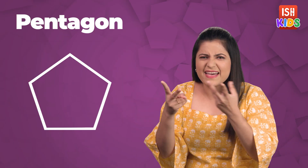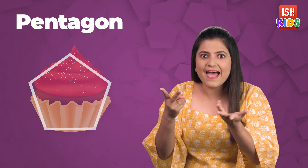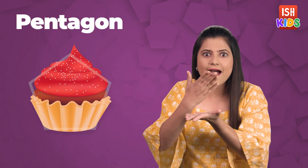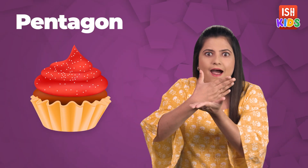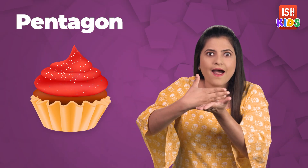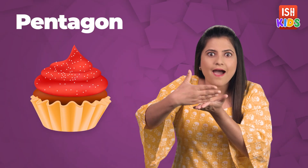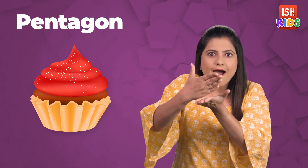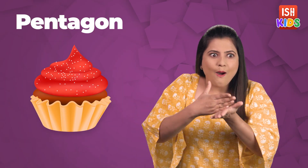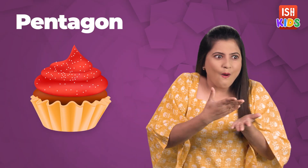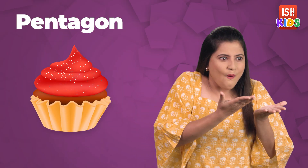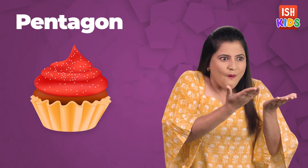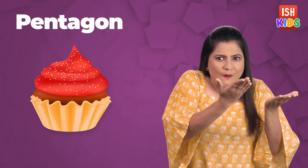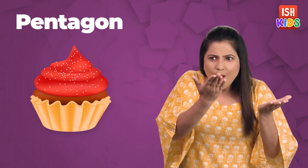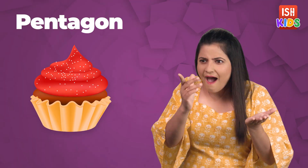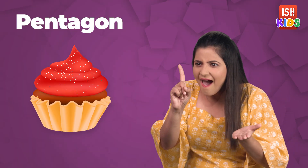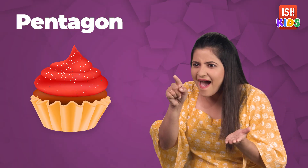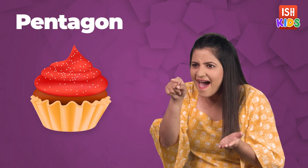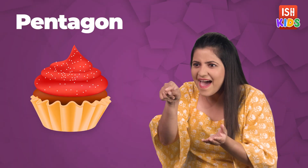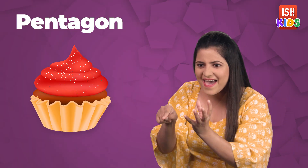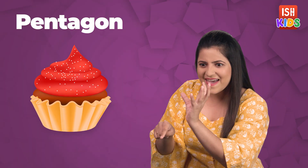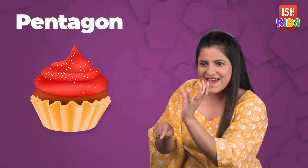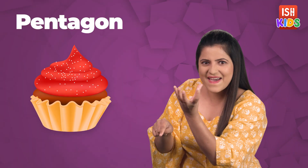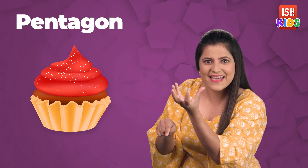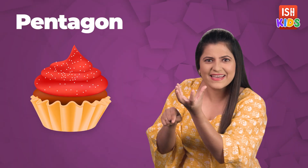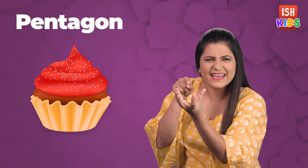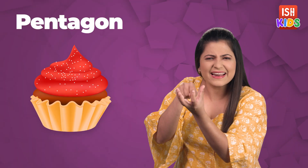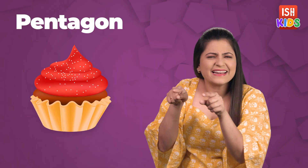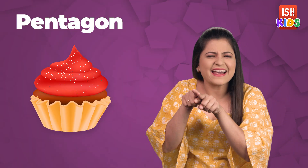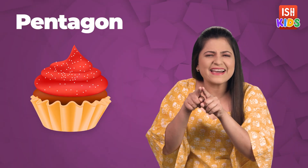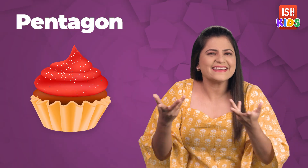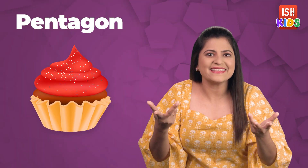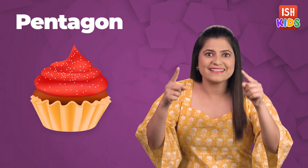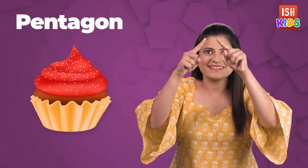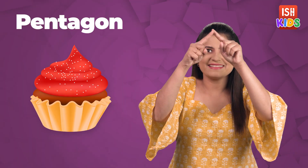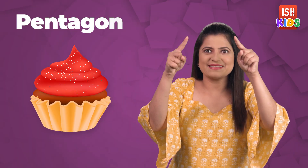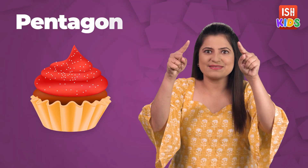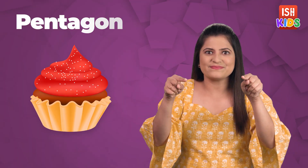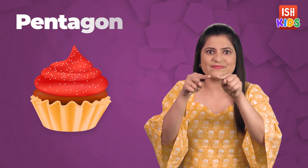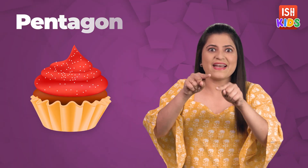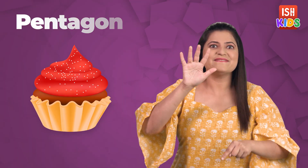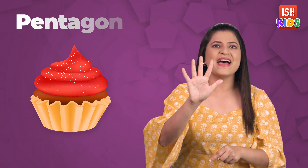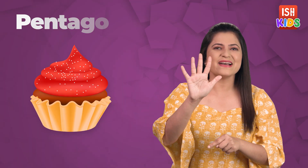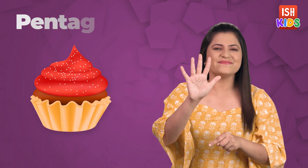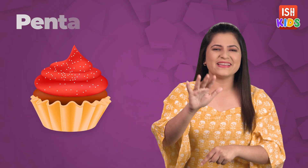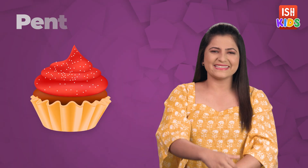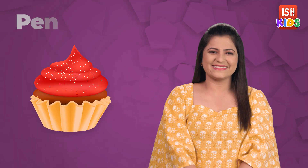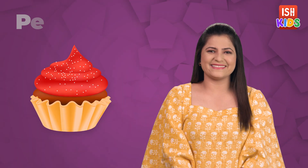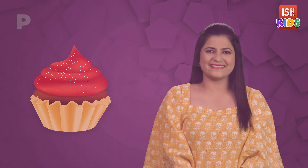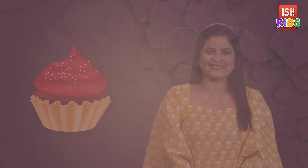different cakes. One of which is a cupcake and it is in the pentagon shape.